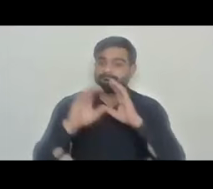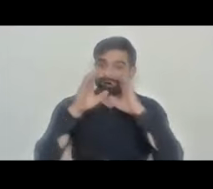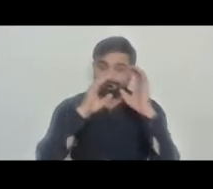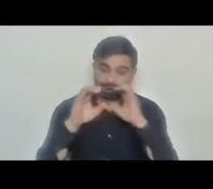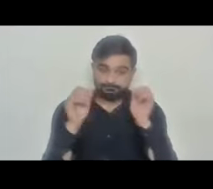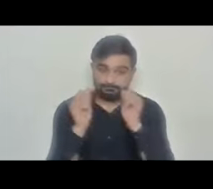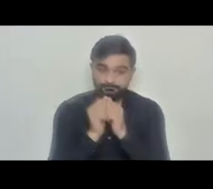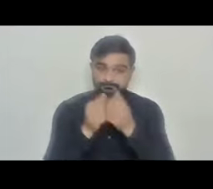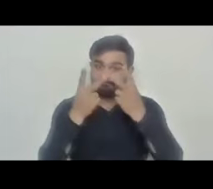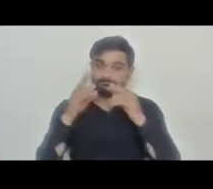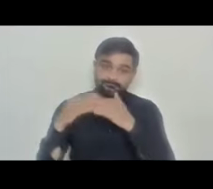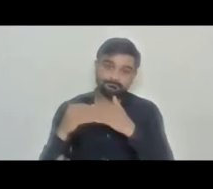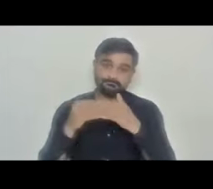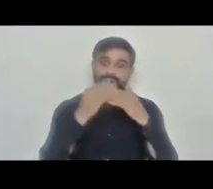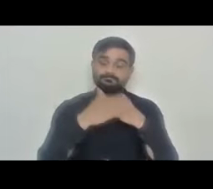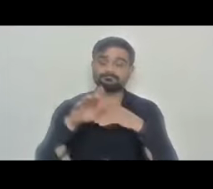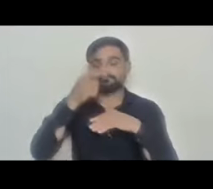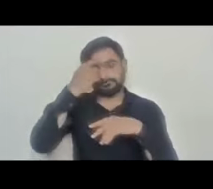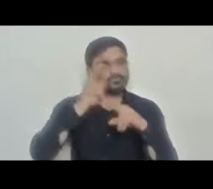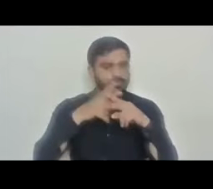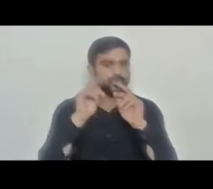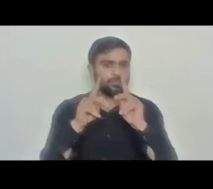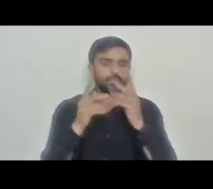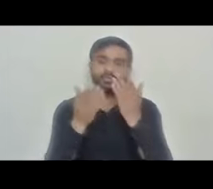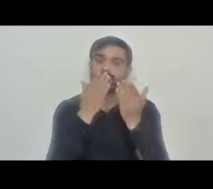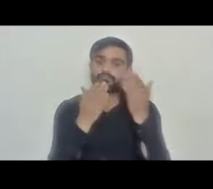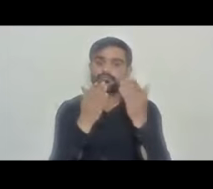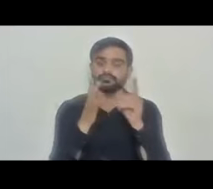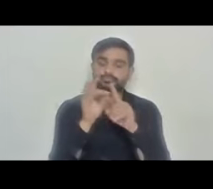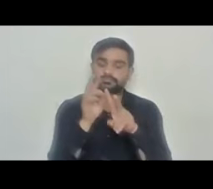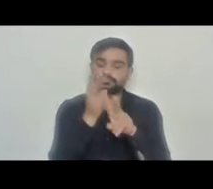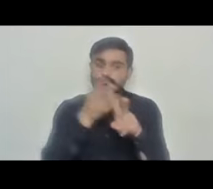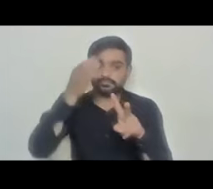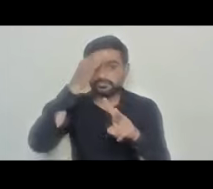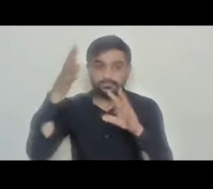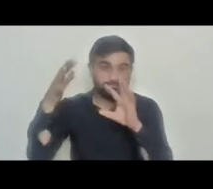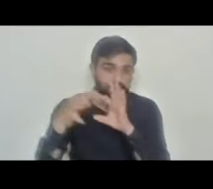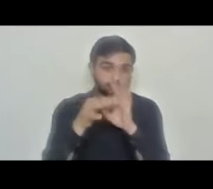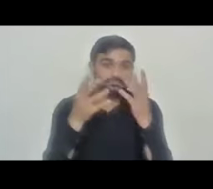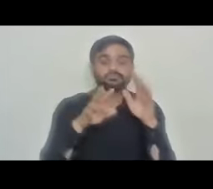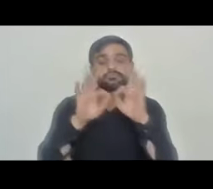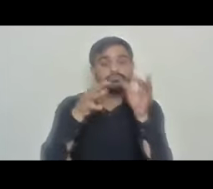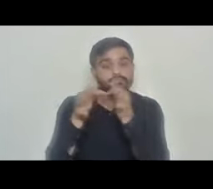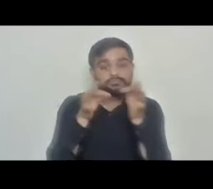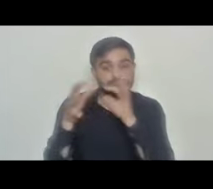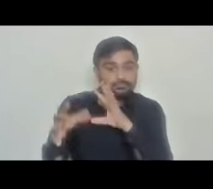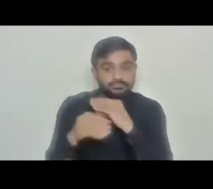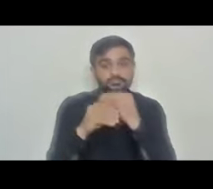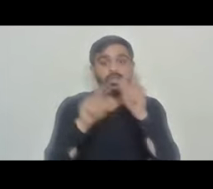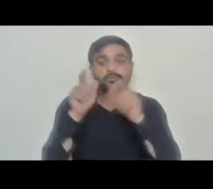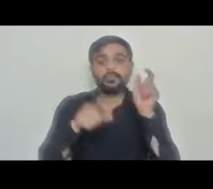communication that's been going around that issue. Okay, it might be what kind of concepts are there, what kind of definitions exist, what